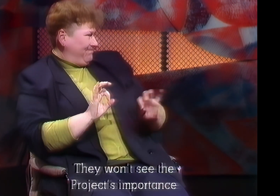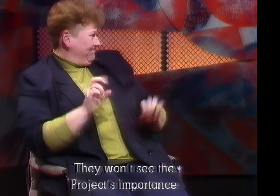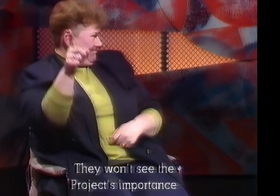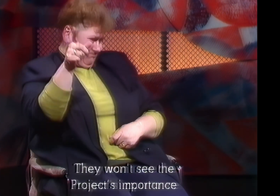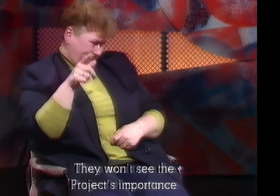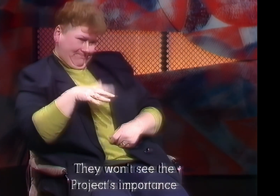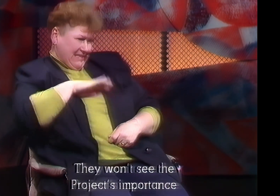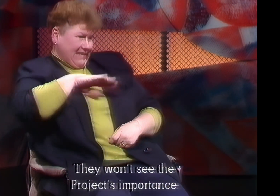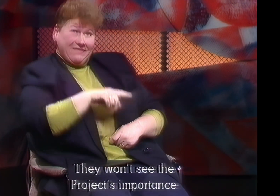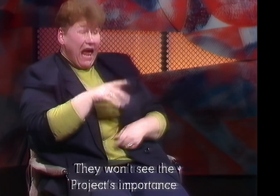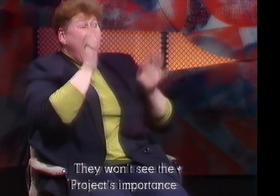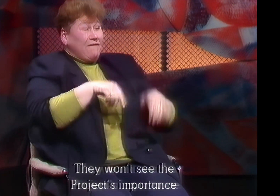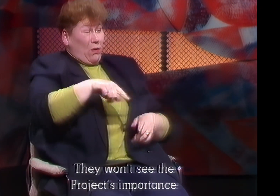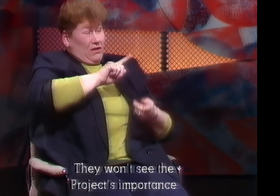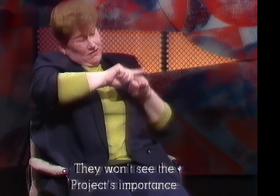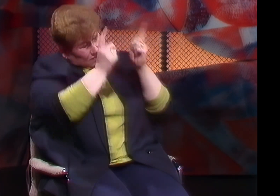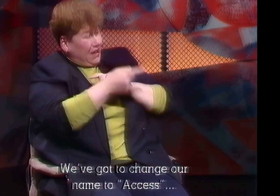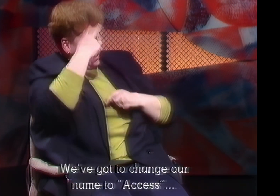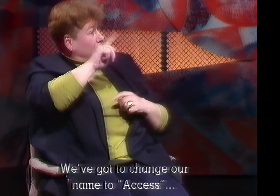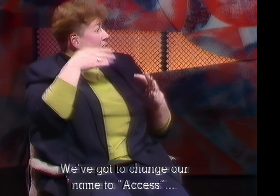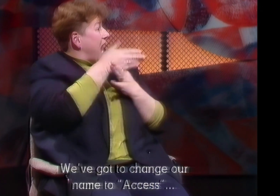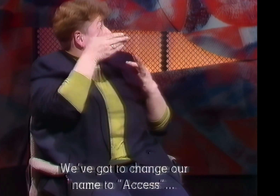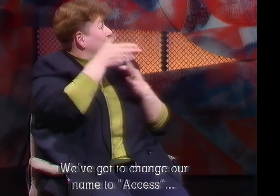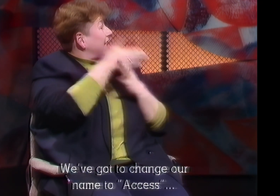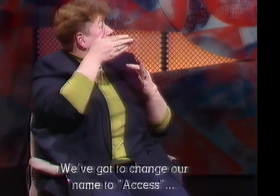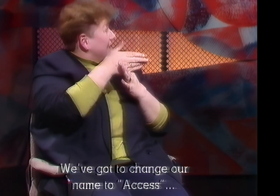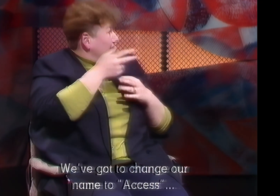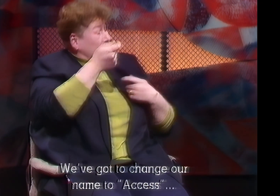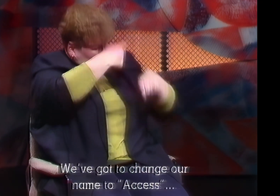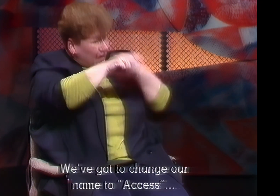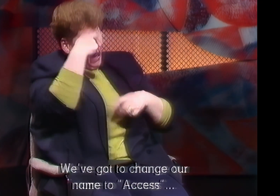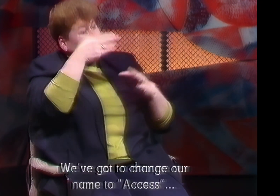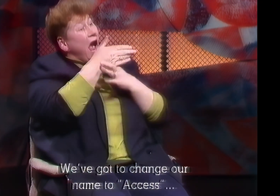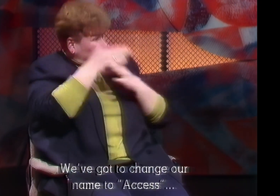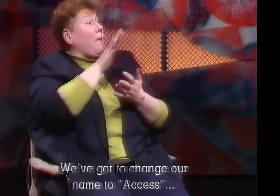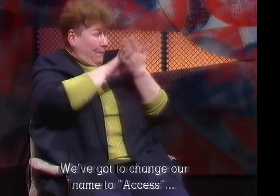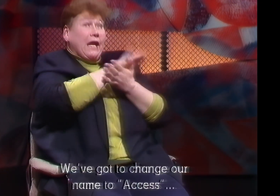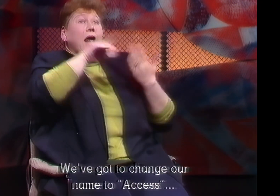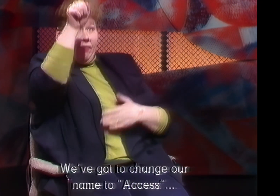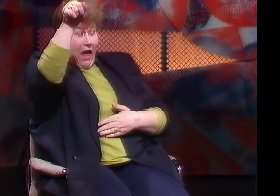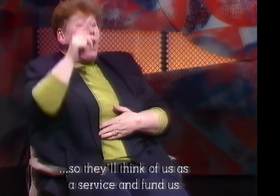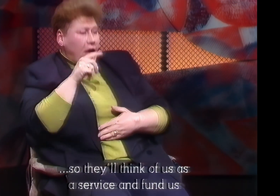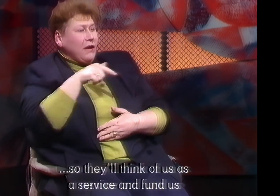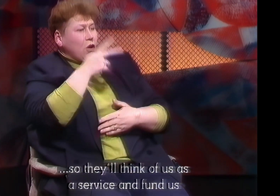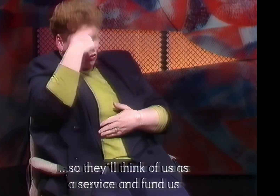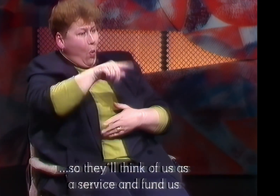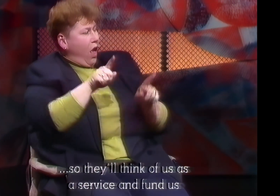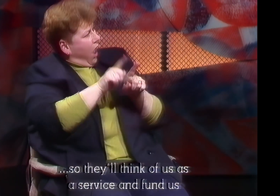the importance of the project. We've got to change our name to Access, which we will, so they're more likely to think of